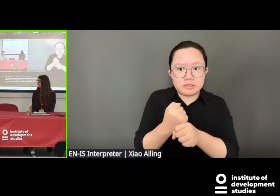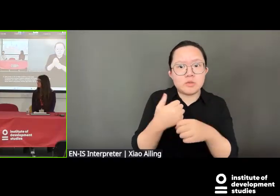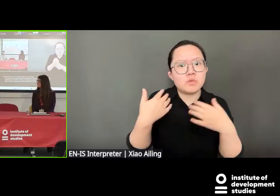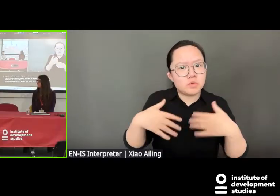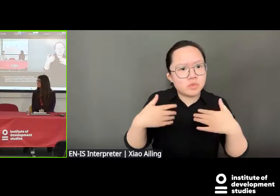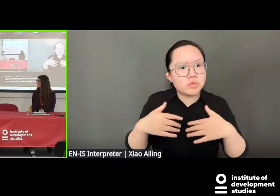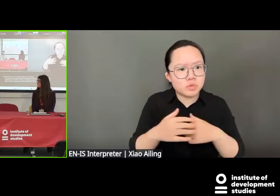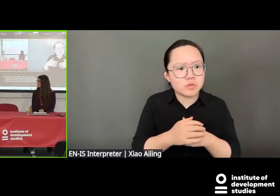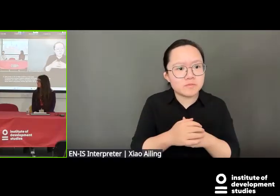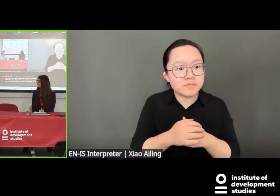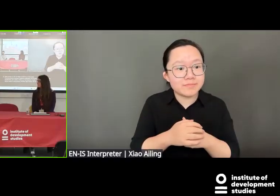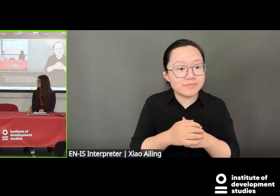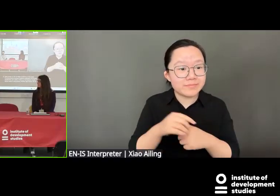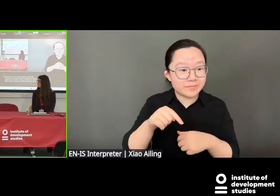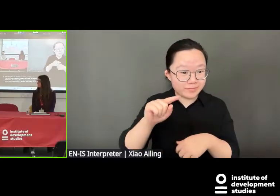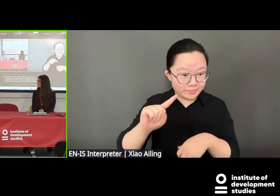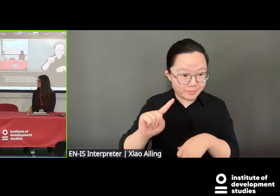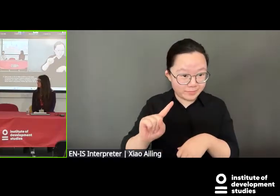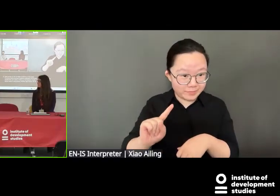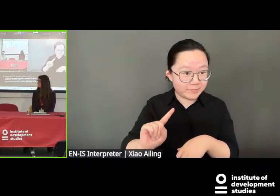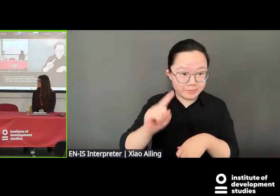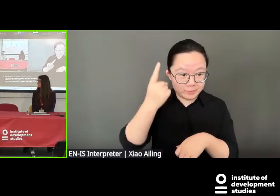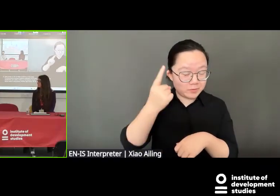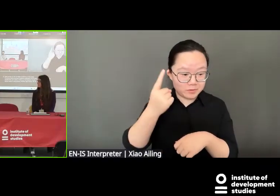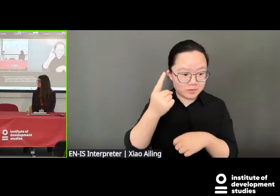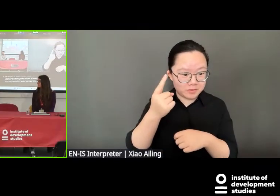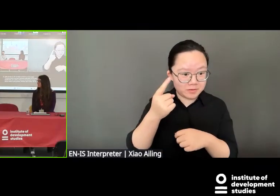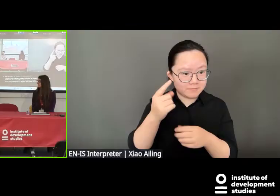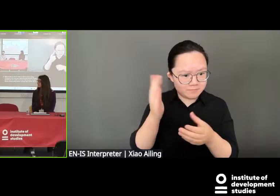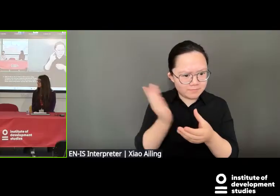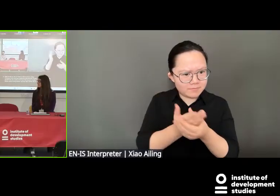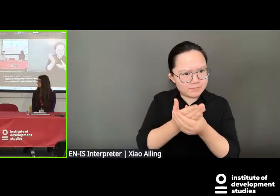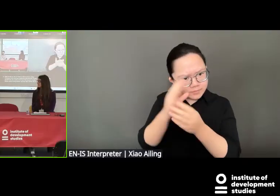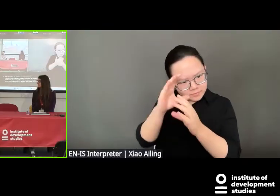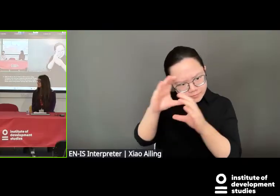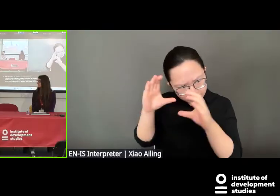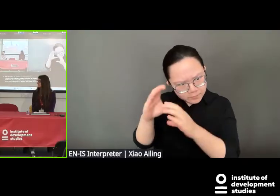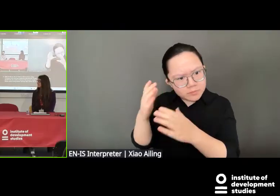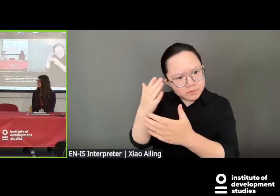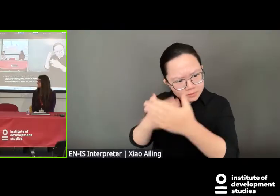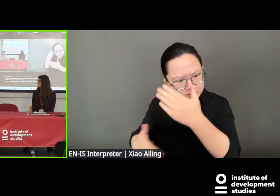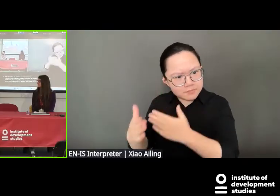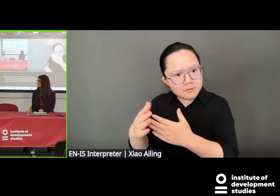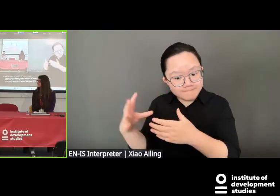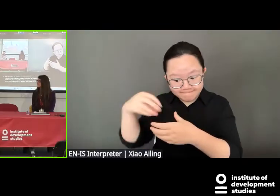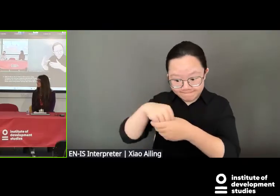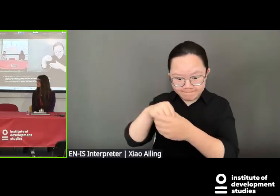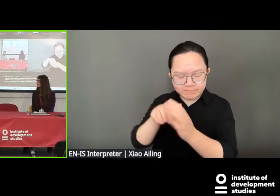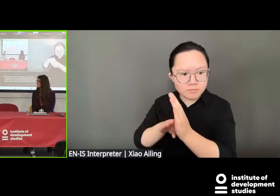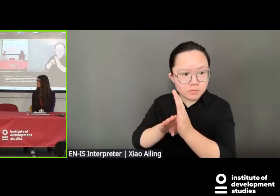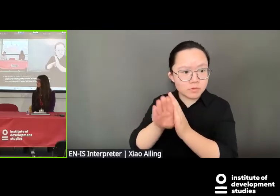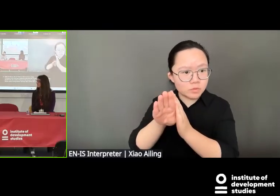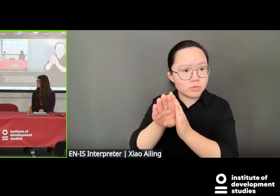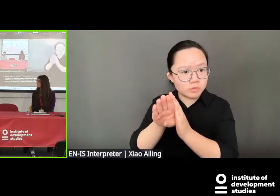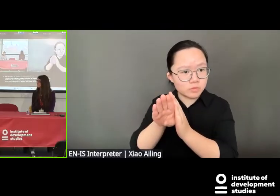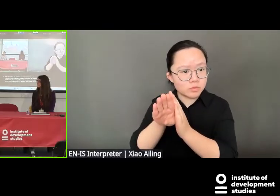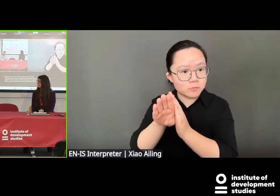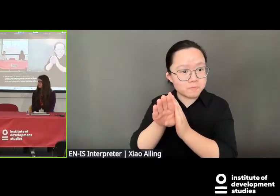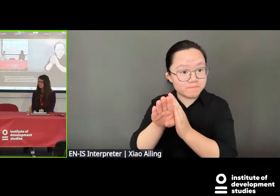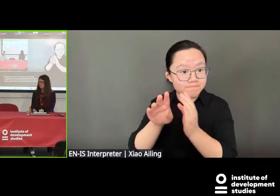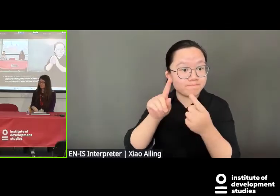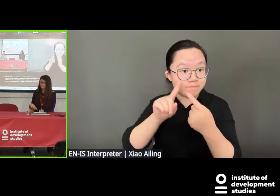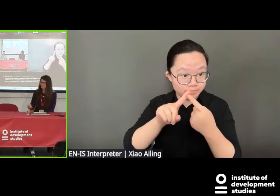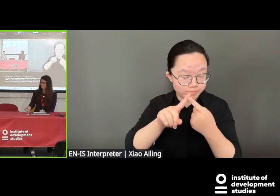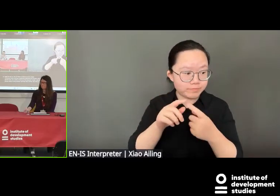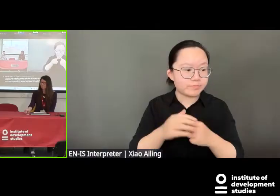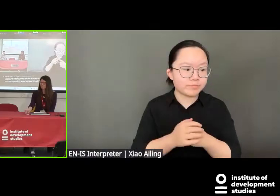issue dedicated to the important theme of disability and development. That's an oversight on our part. This